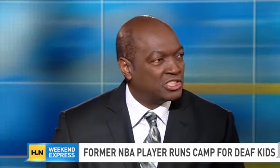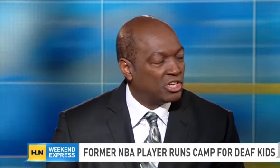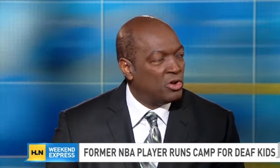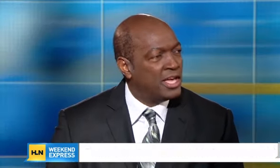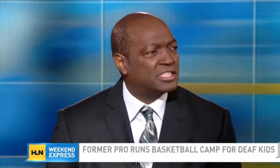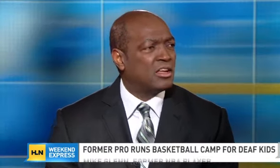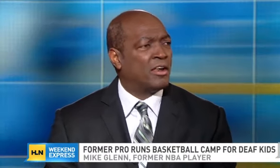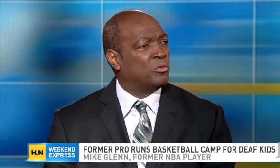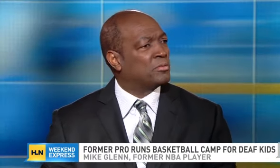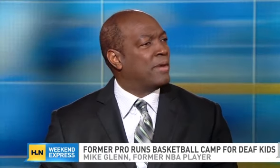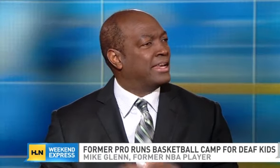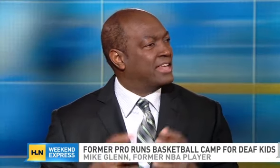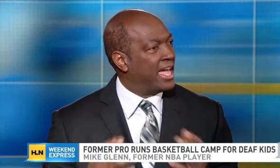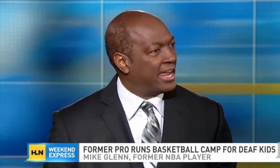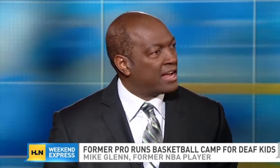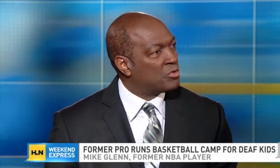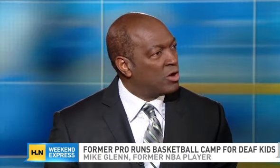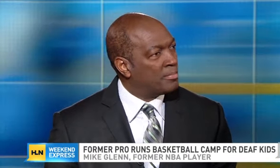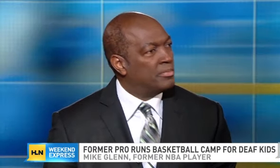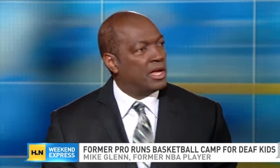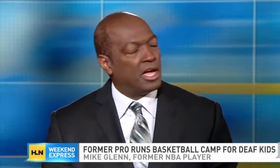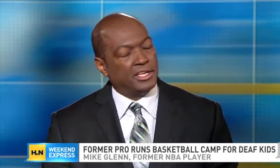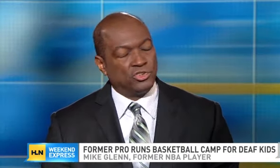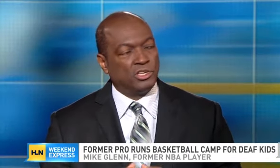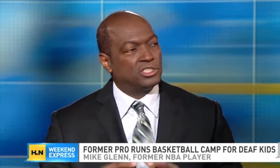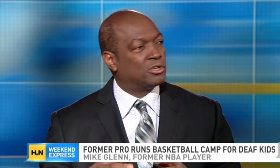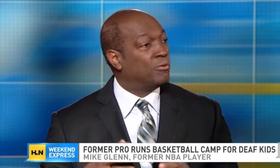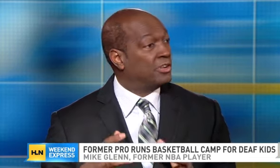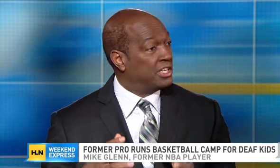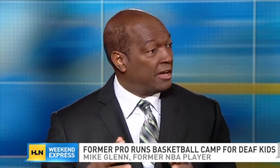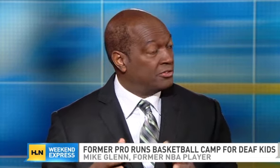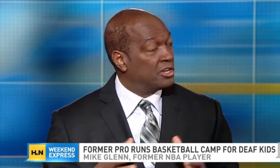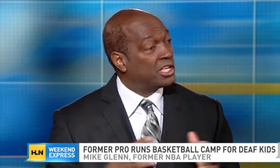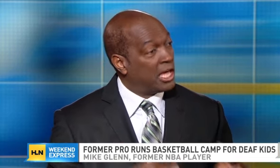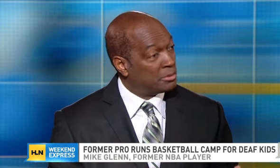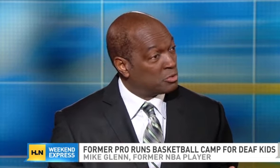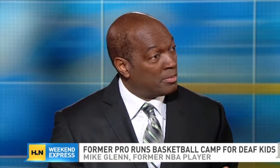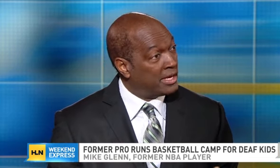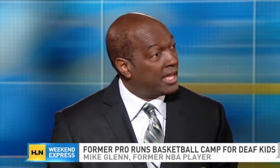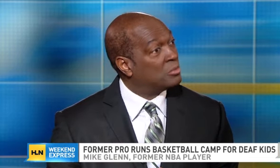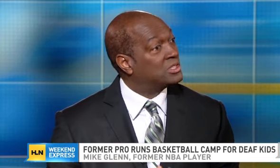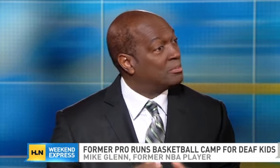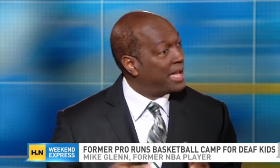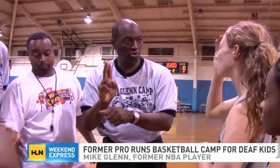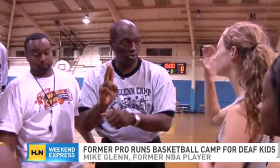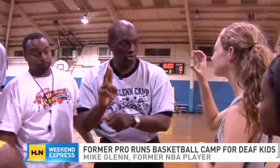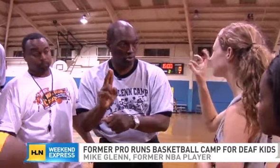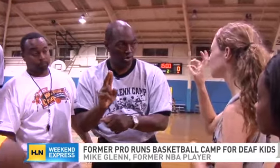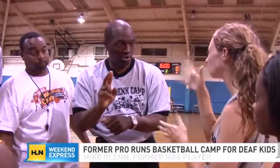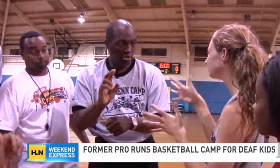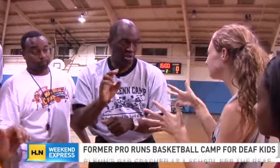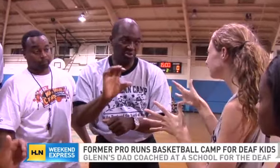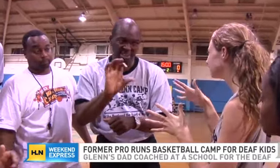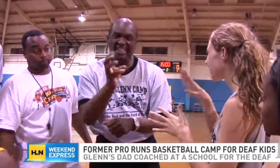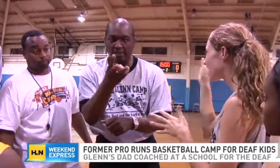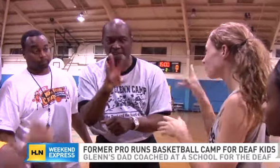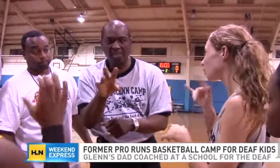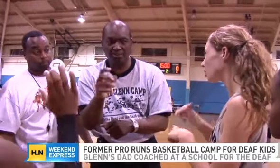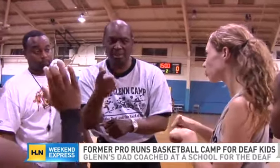Joe. It started with my dad. I grew up at Georgia School for the Deaf near the campus where my dad was the basketball coach. So I would go to my